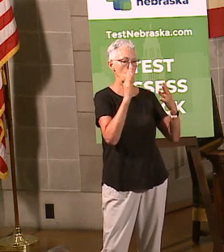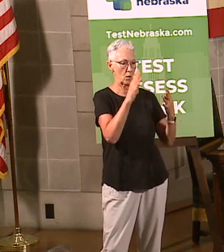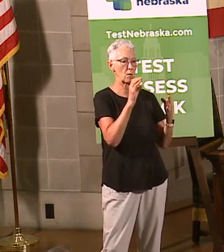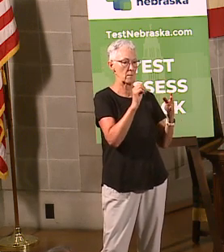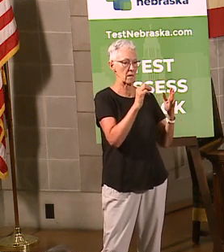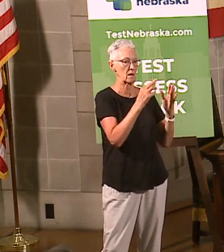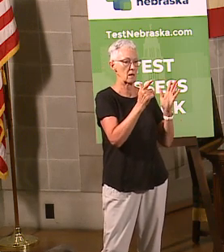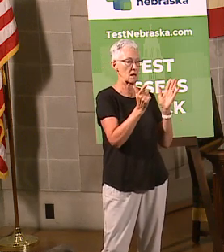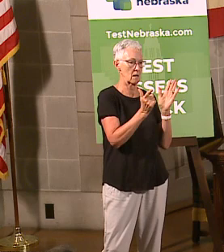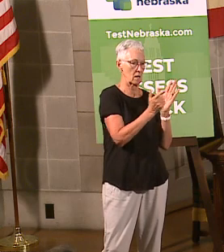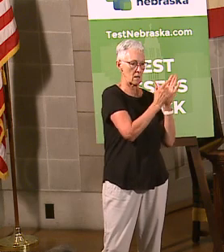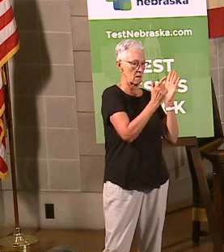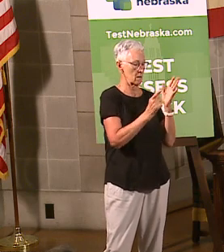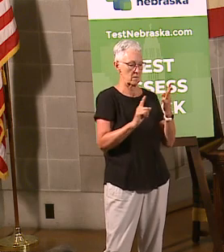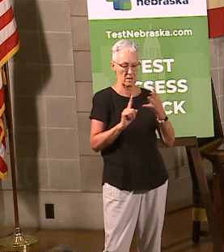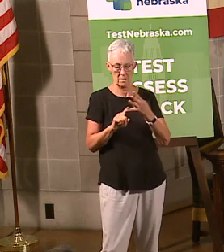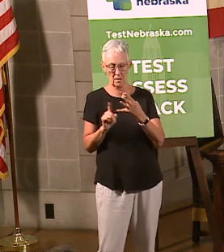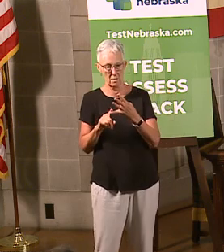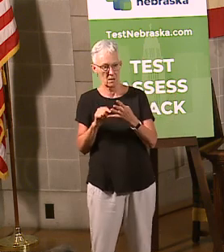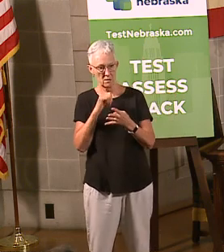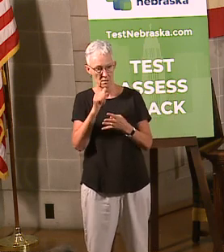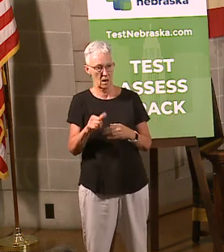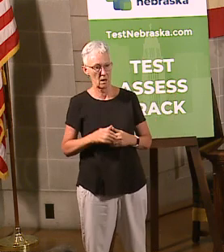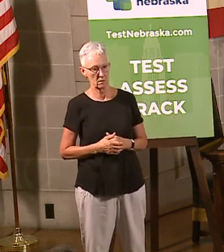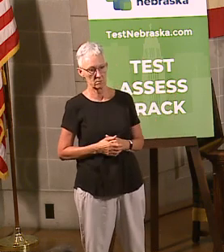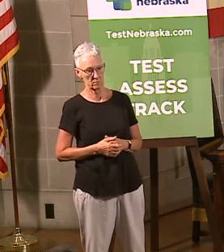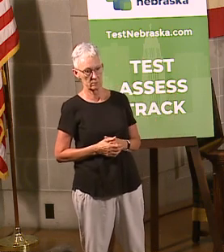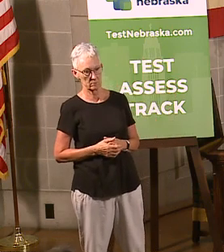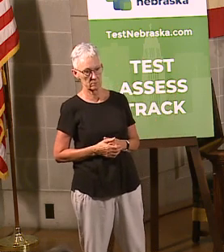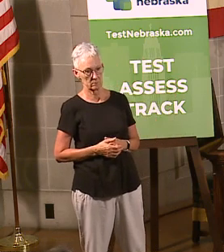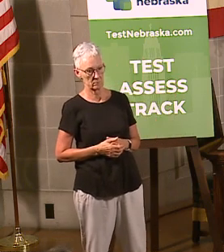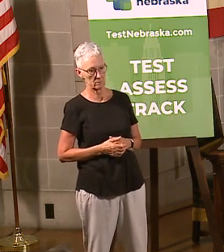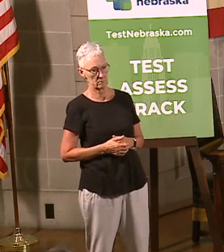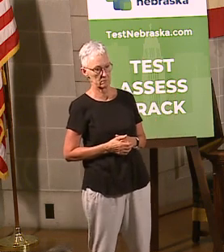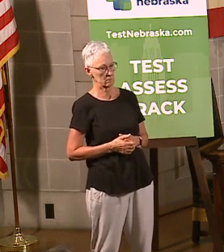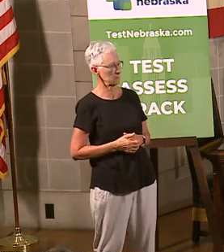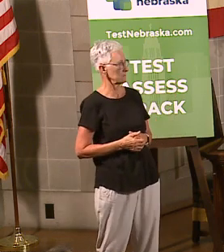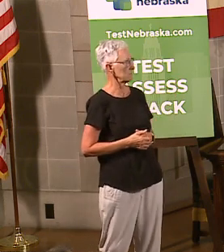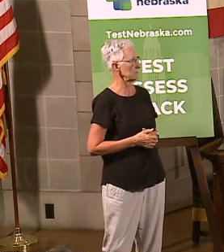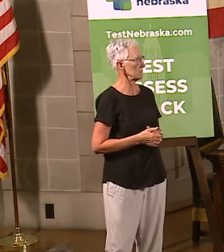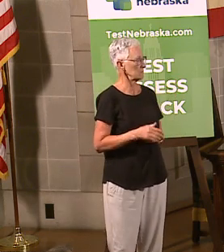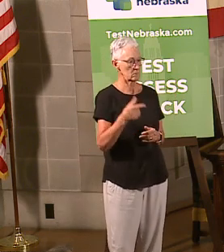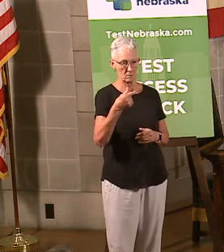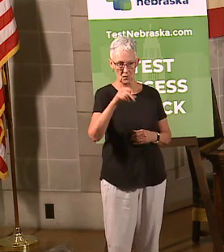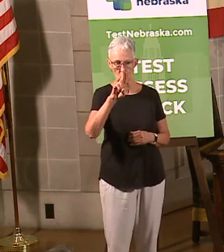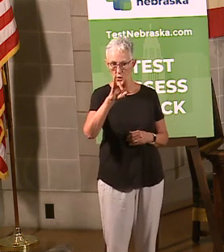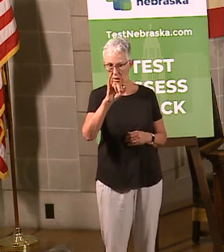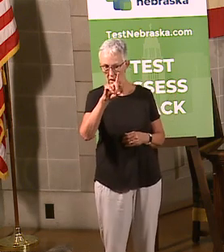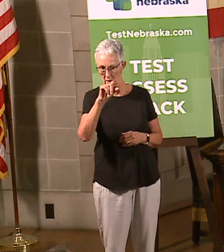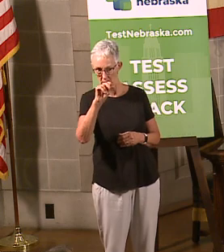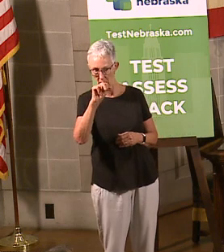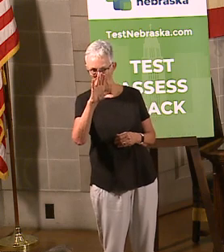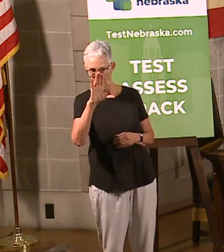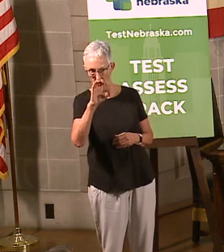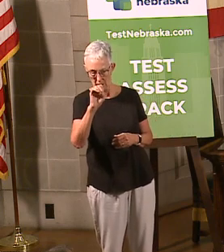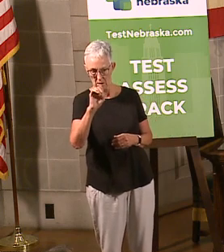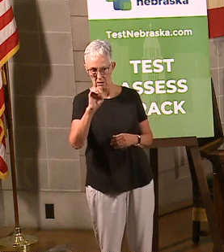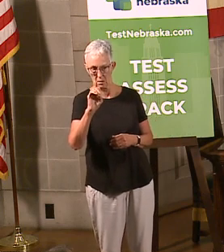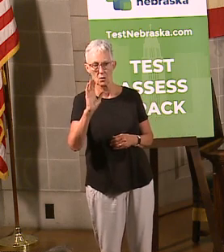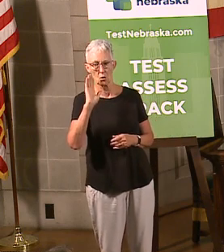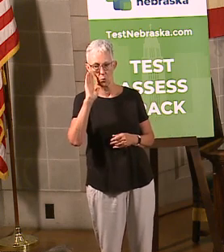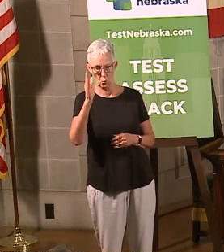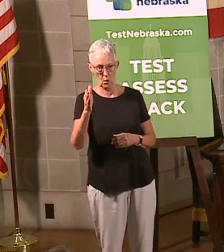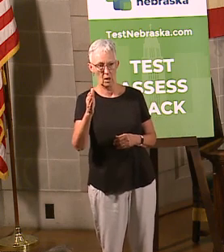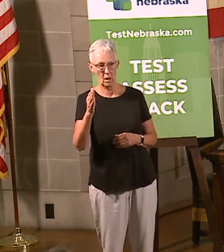those restaurants. Those guidance, you're not sure when that's gonna take effect. So the guidance documents that we will put out in conjunction